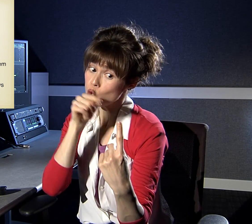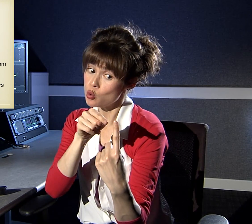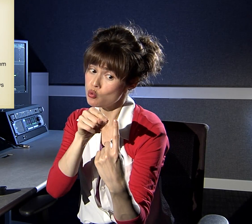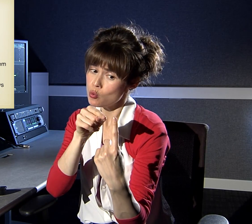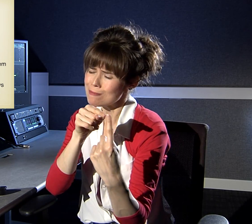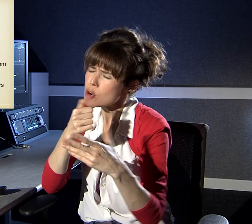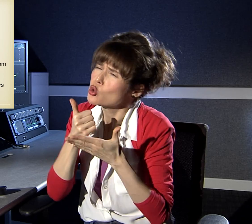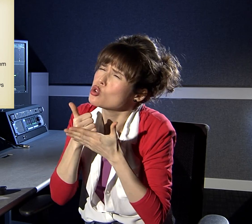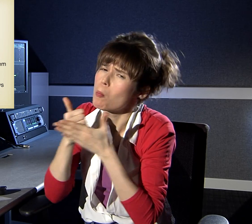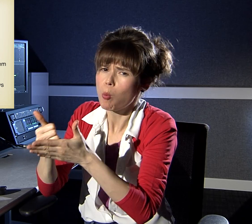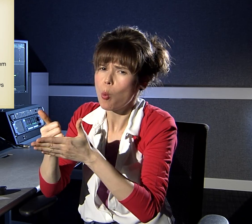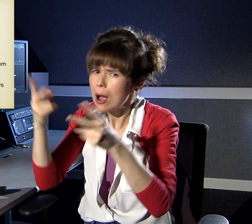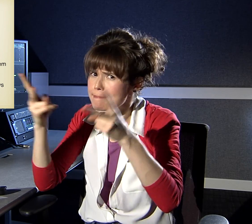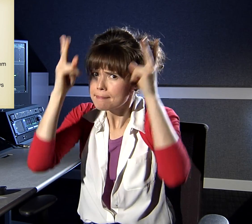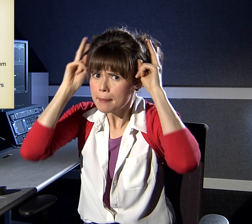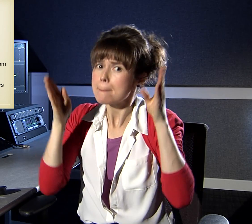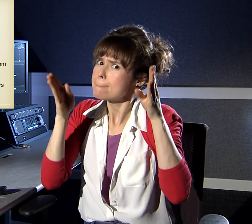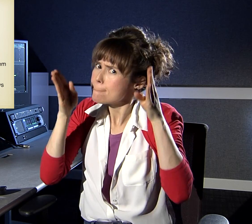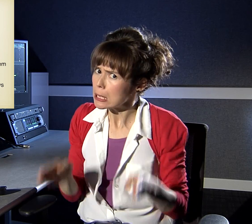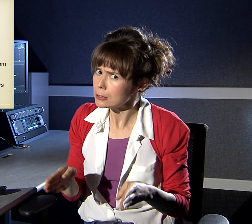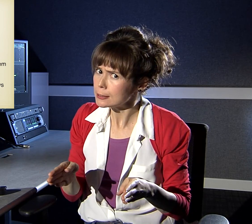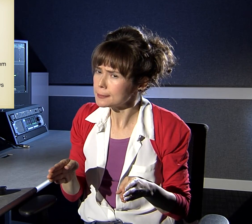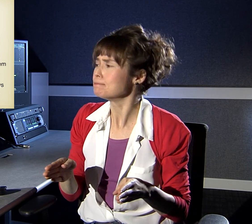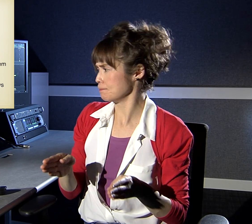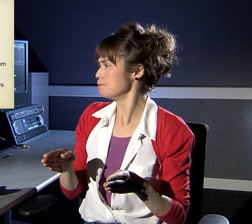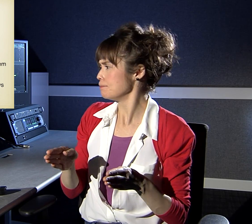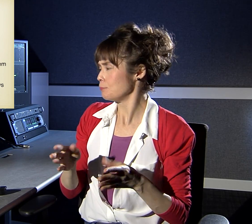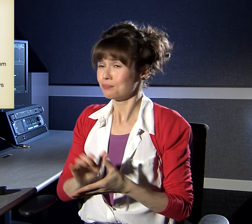to his soldiers and urging them to support their king.